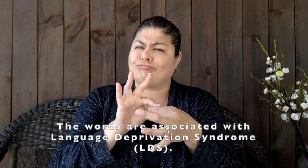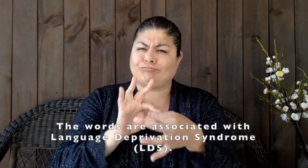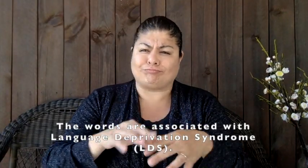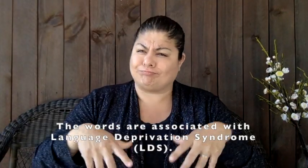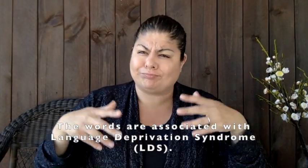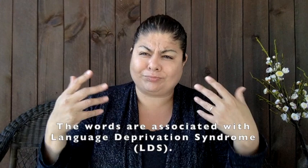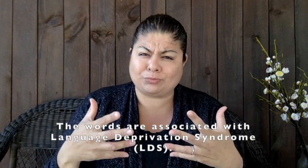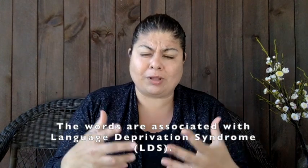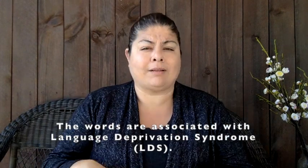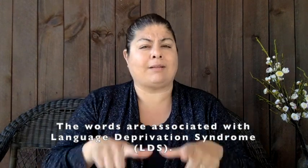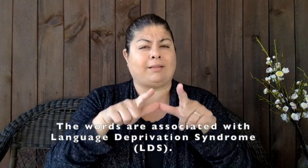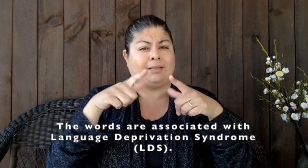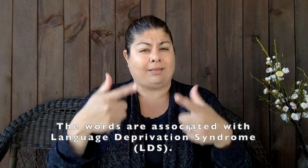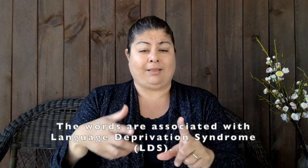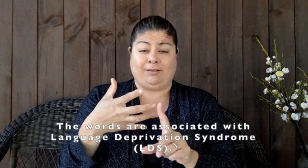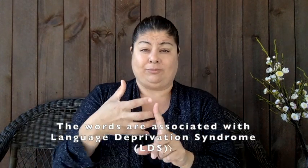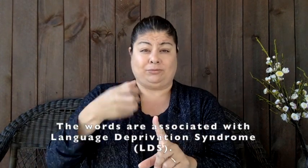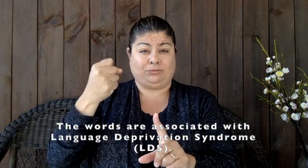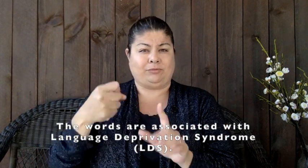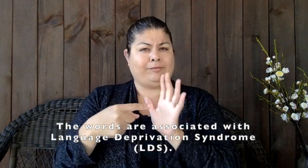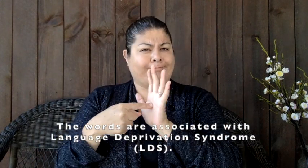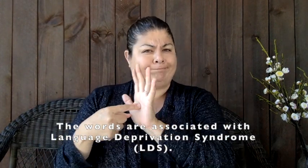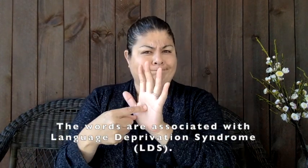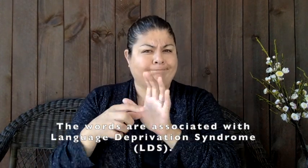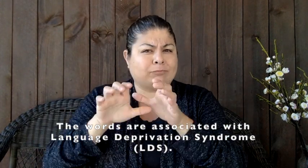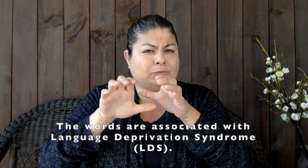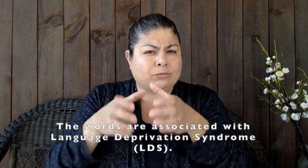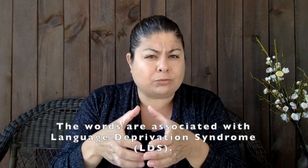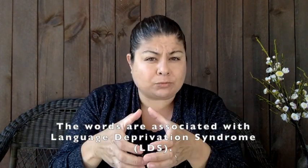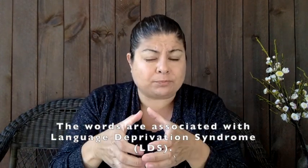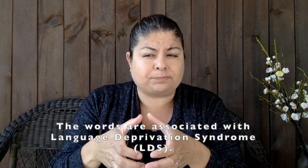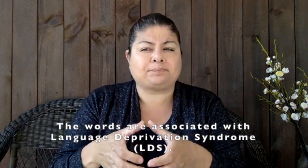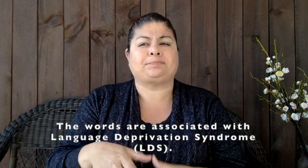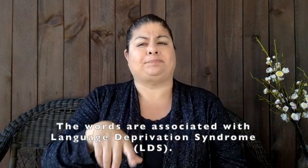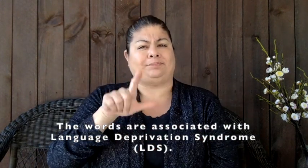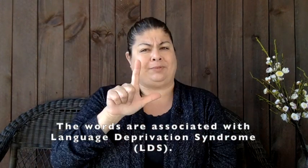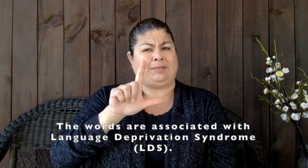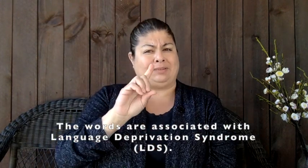These words are associated with Language Deprivation Syndrome, LDS.